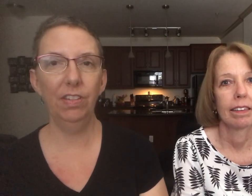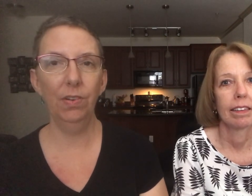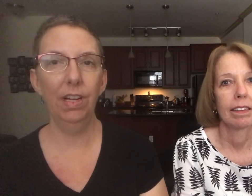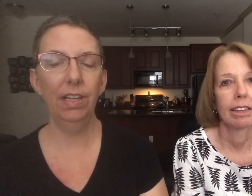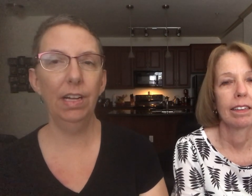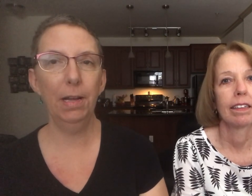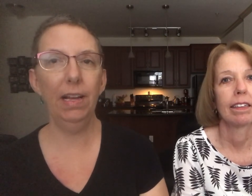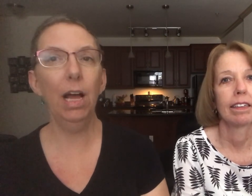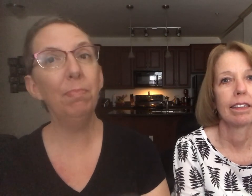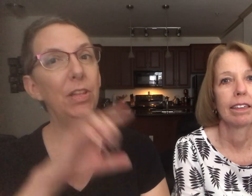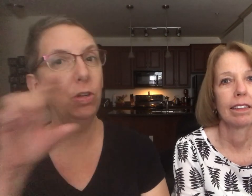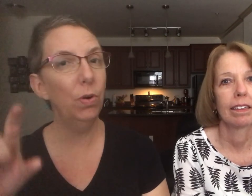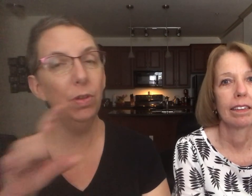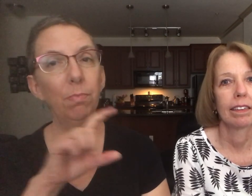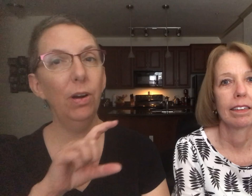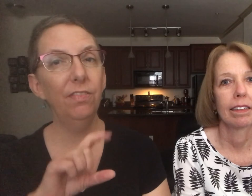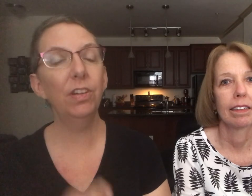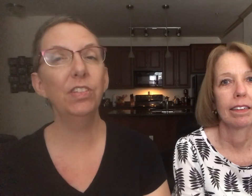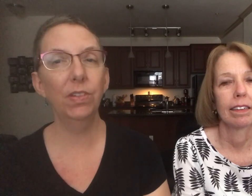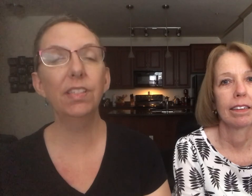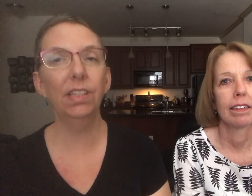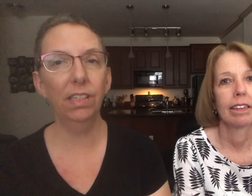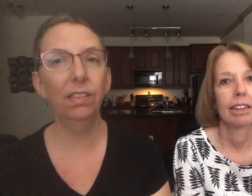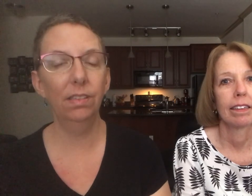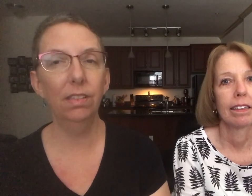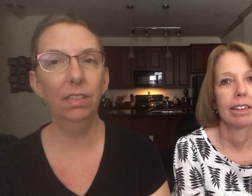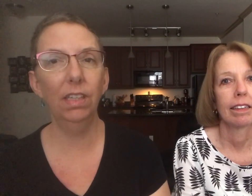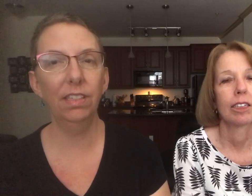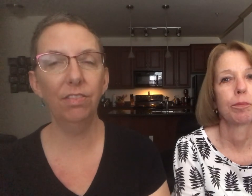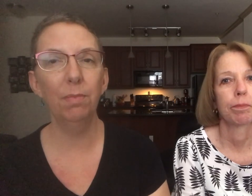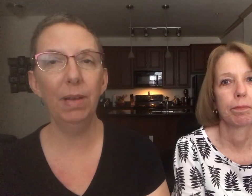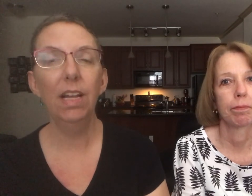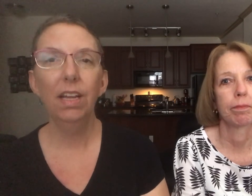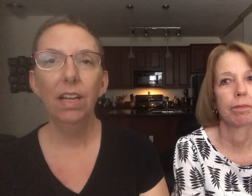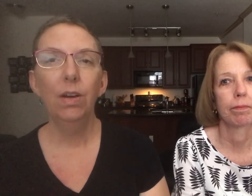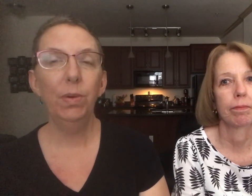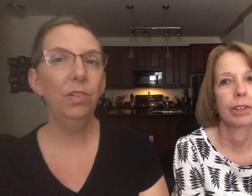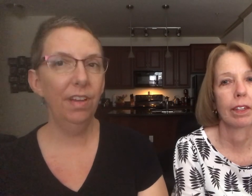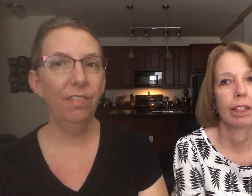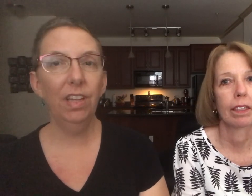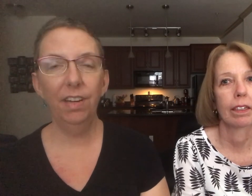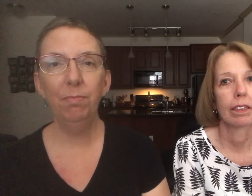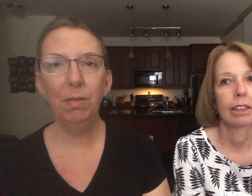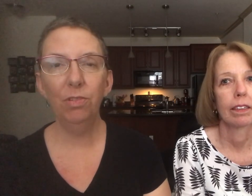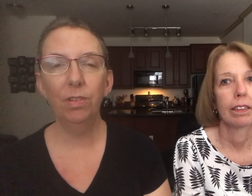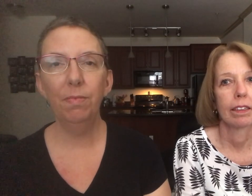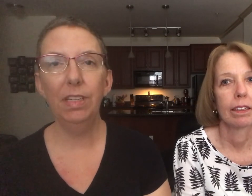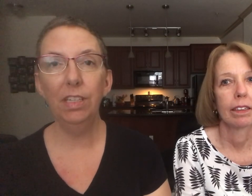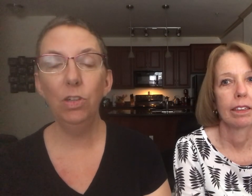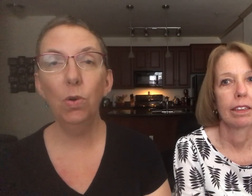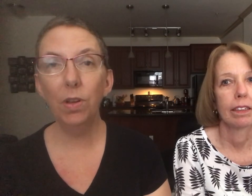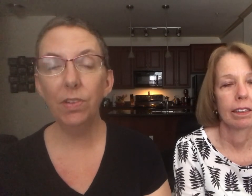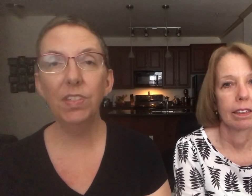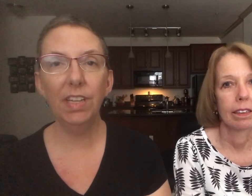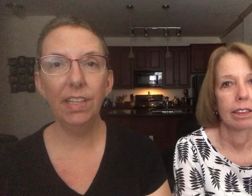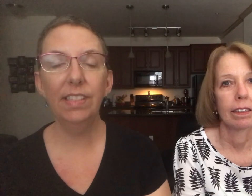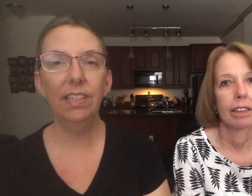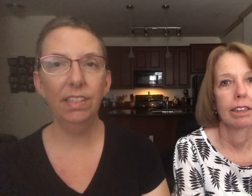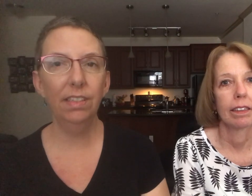Arizona. Up in the northern part of Arizona, it's a little different, but we do have a lot of people from the northern states that